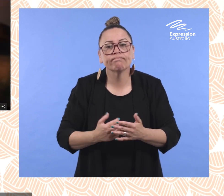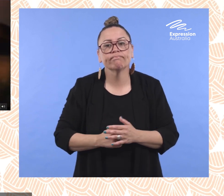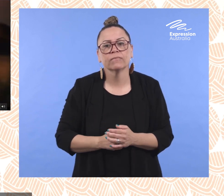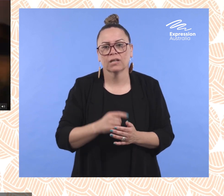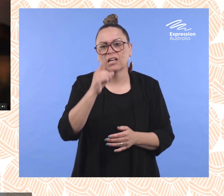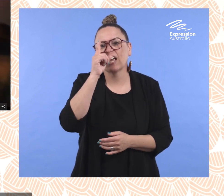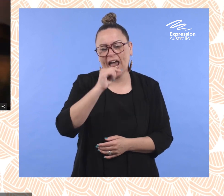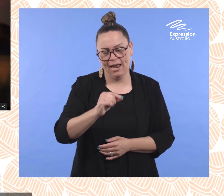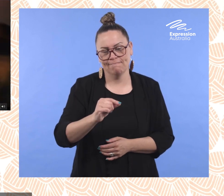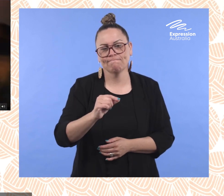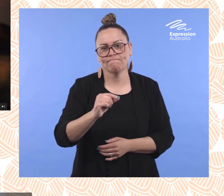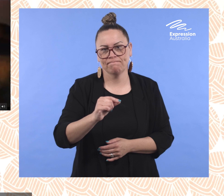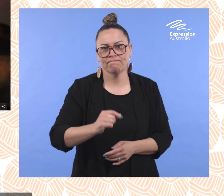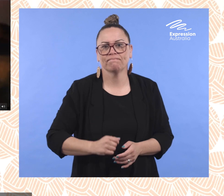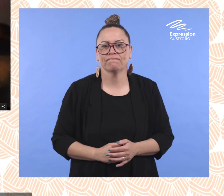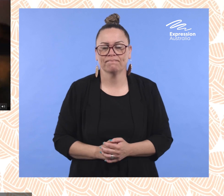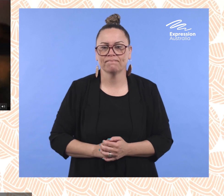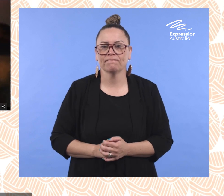It could be.